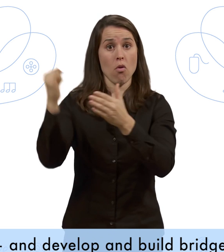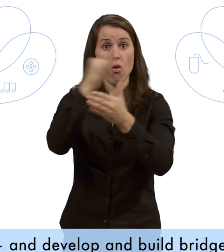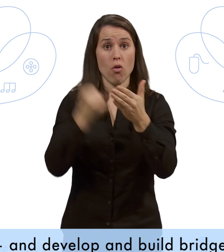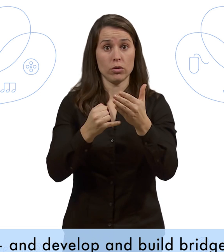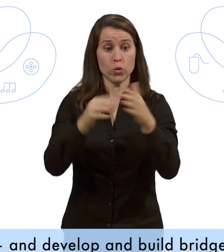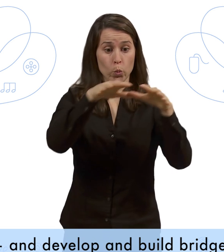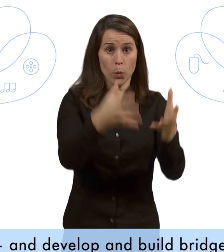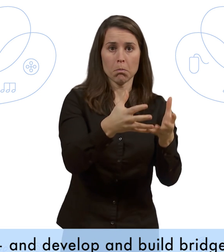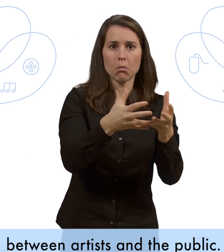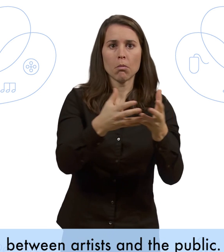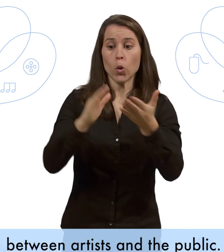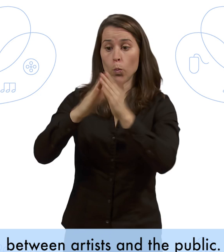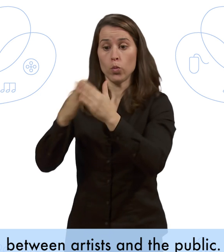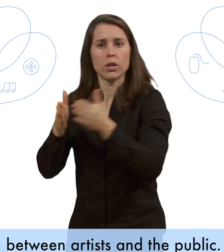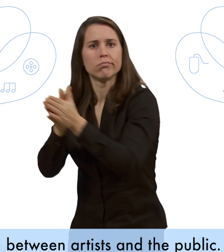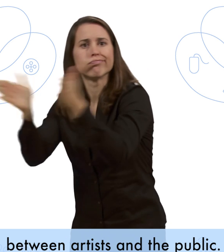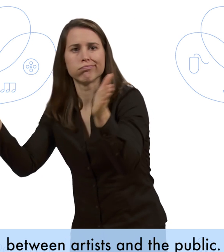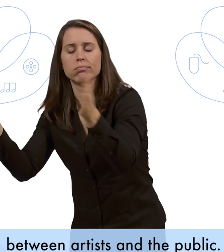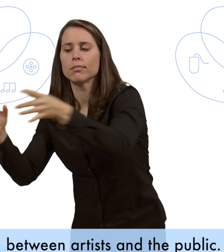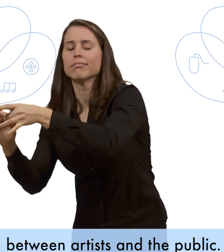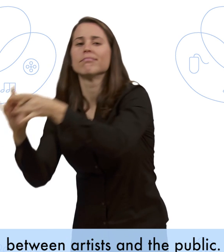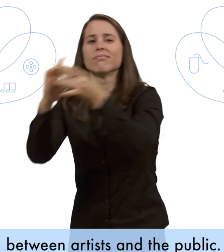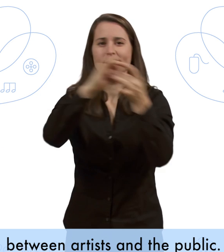and build bridges between artists and the public.